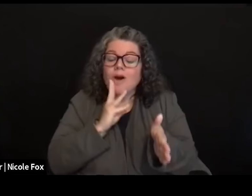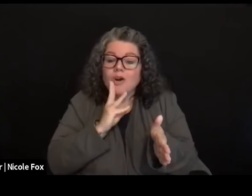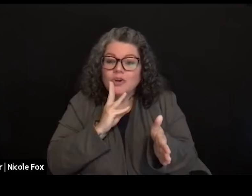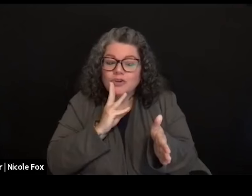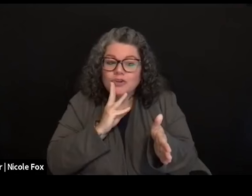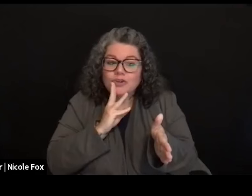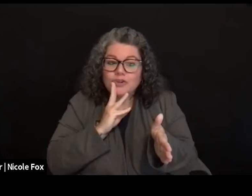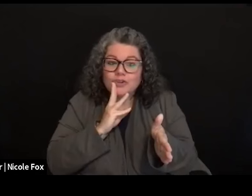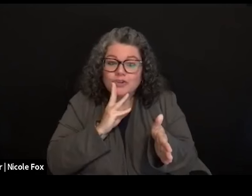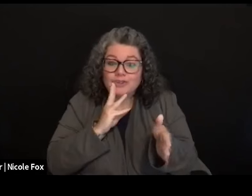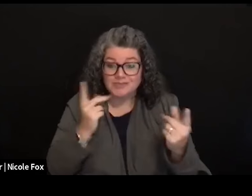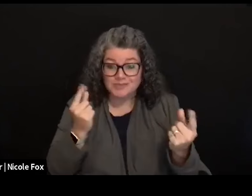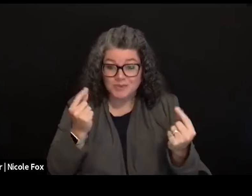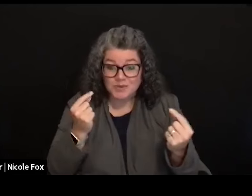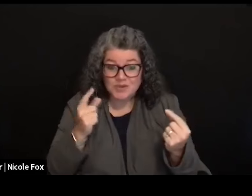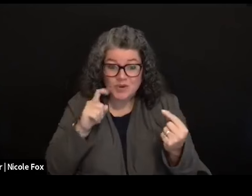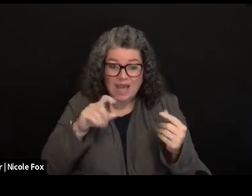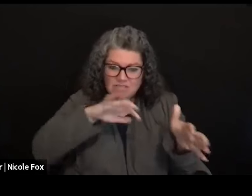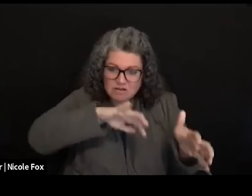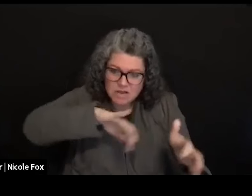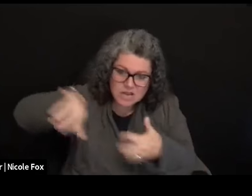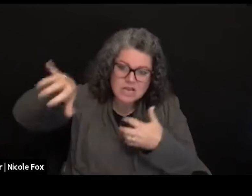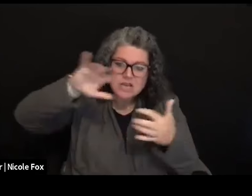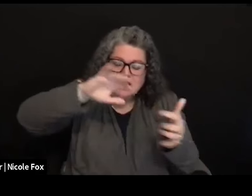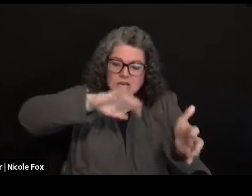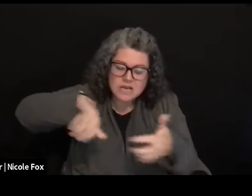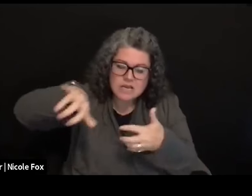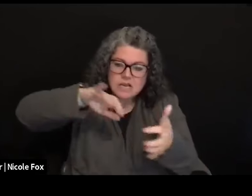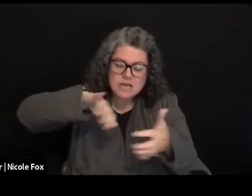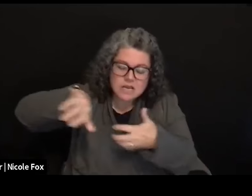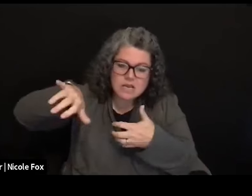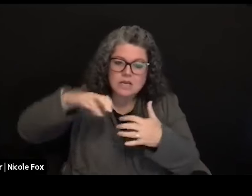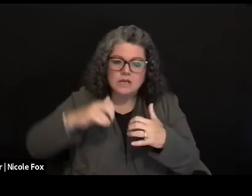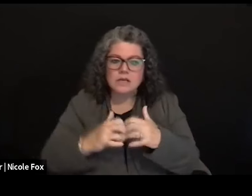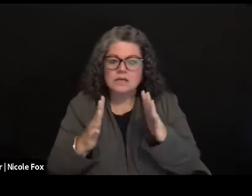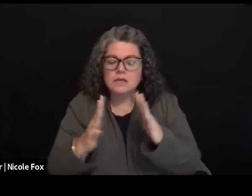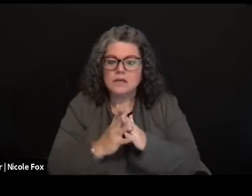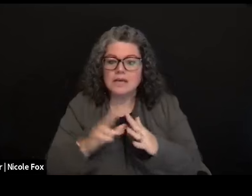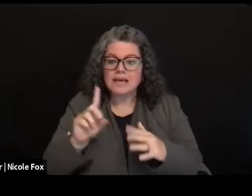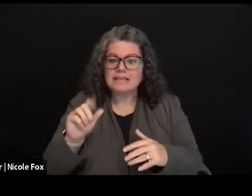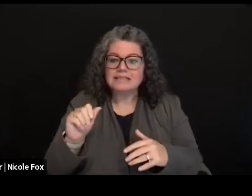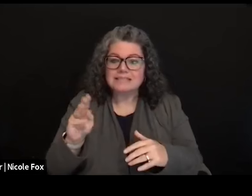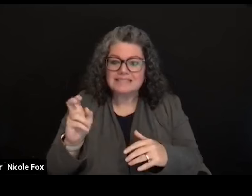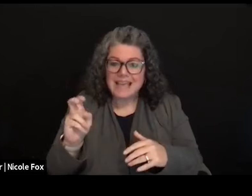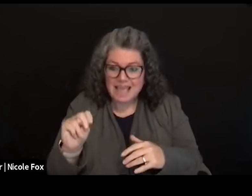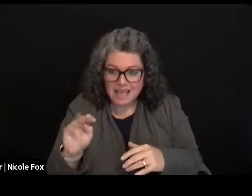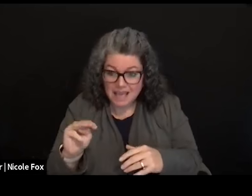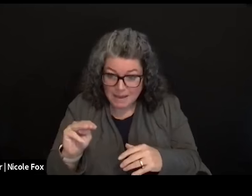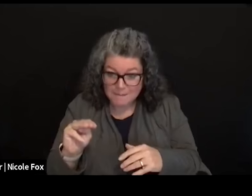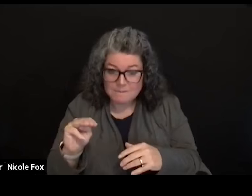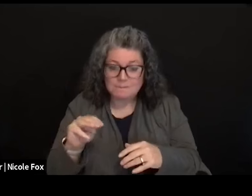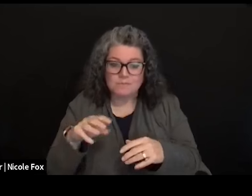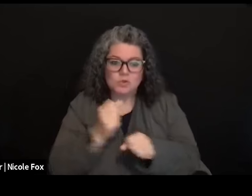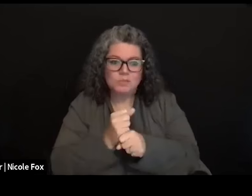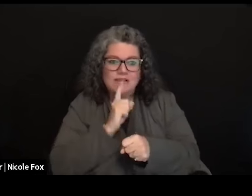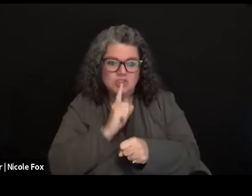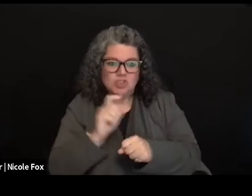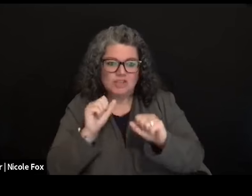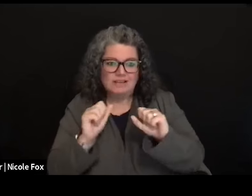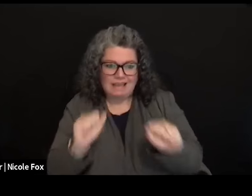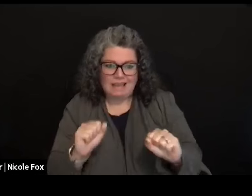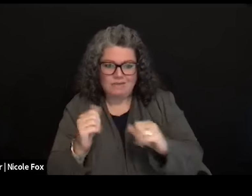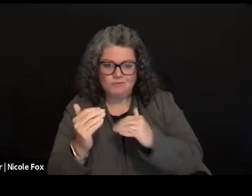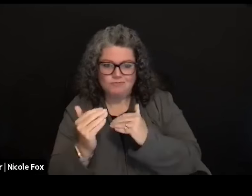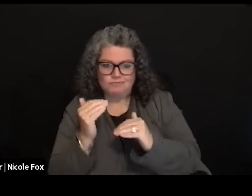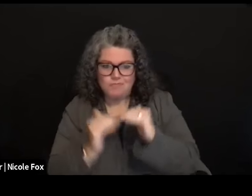to do is they've had to construct basically dams and move the waterway or in order to perform repairs to the pipe. So